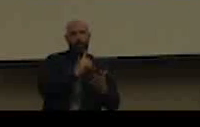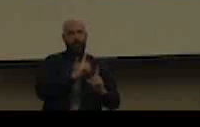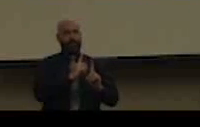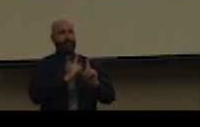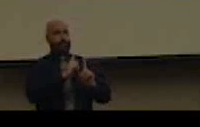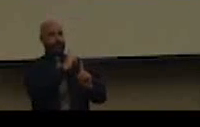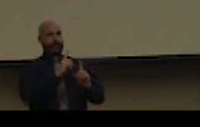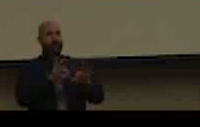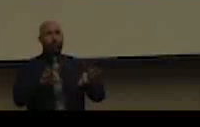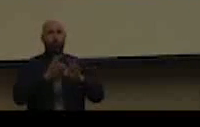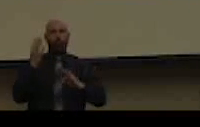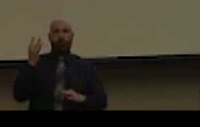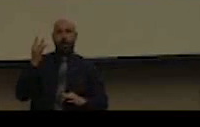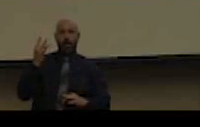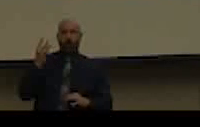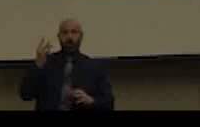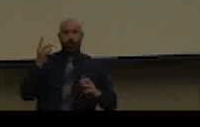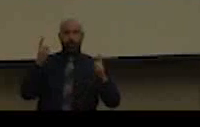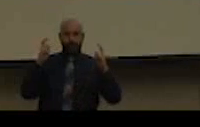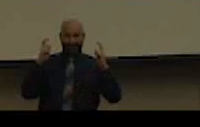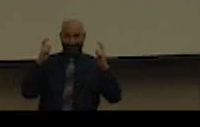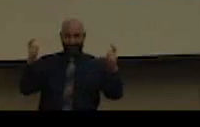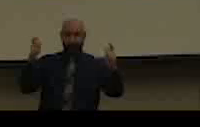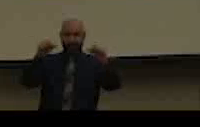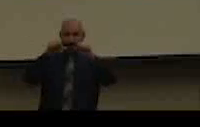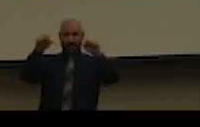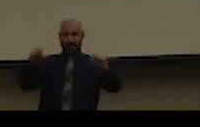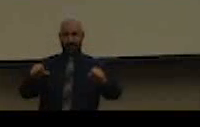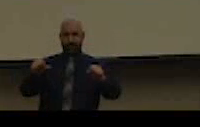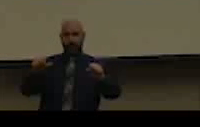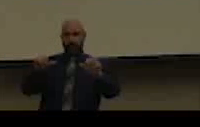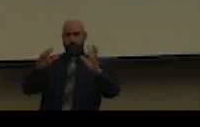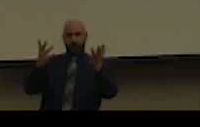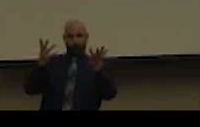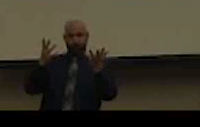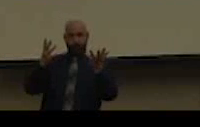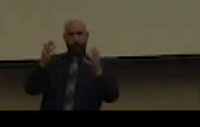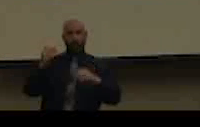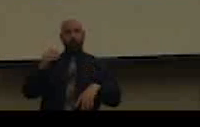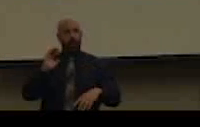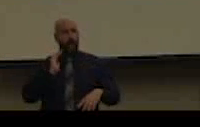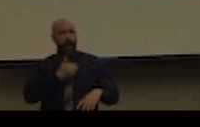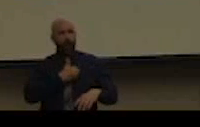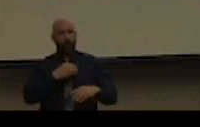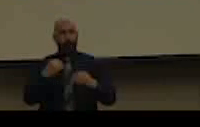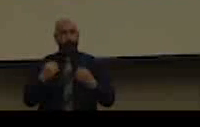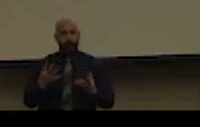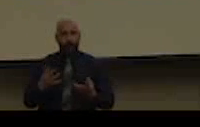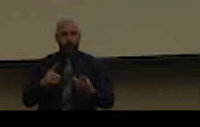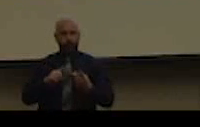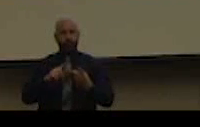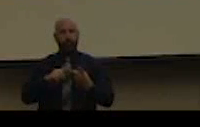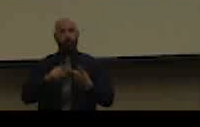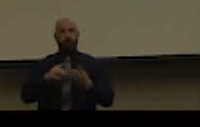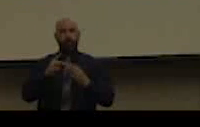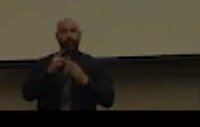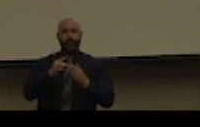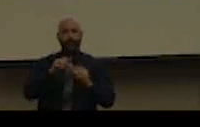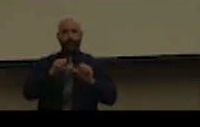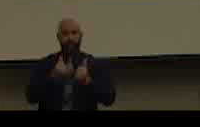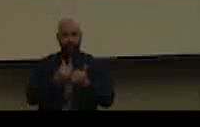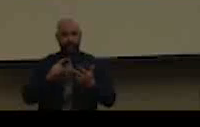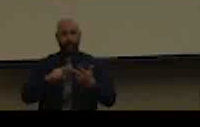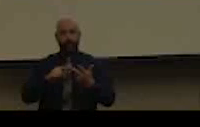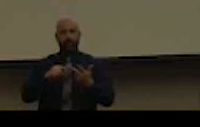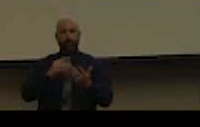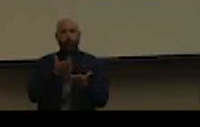relatively large scale, know, and our providers know, and our lead agencies know, and our resource and referral centers know how to start